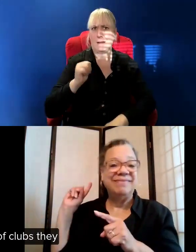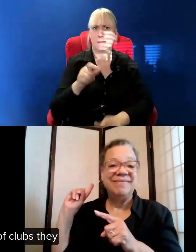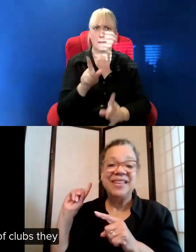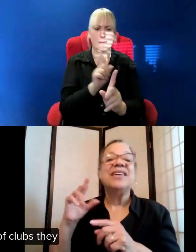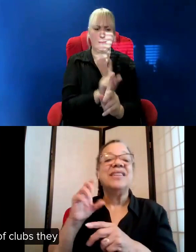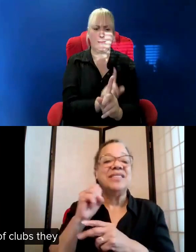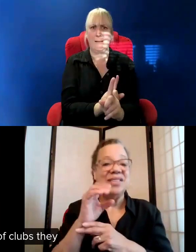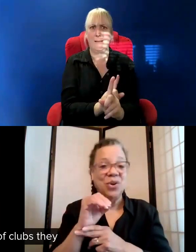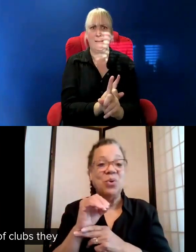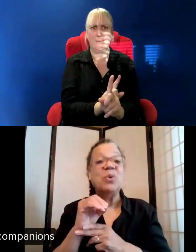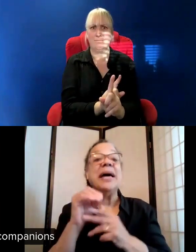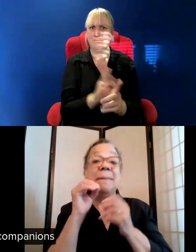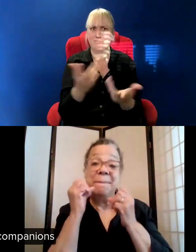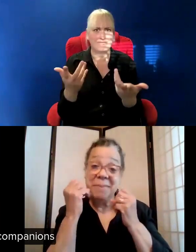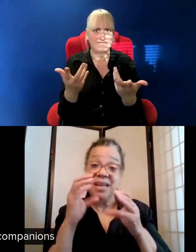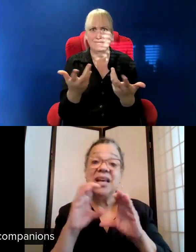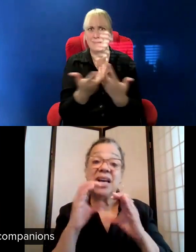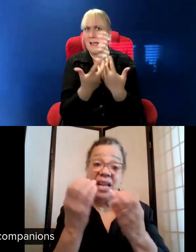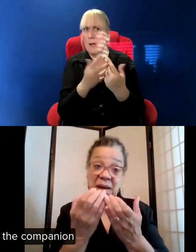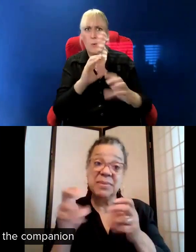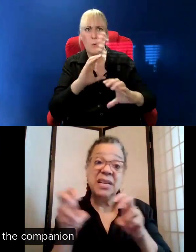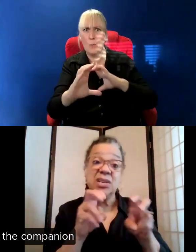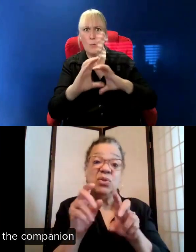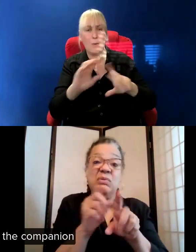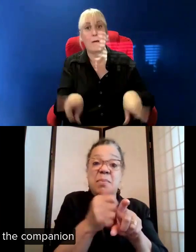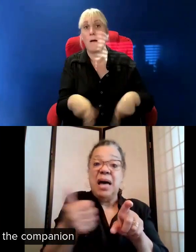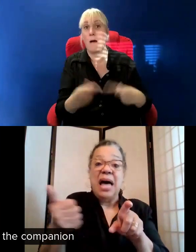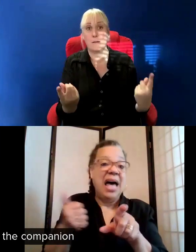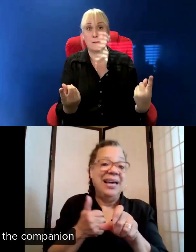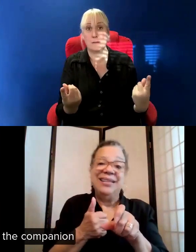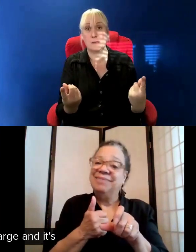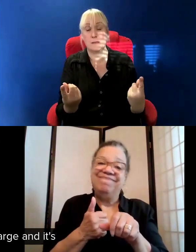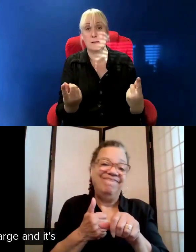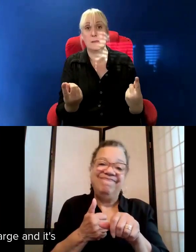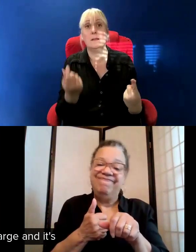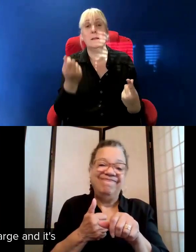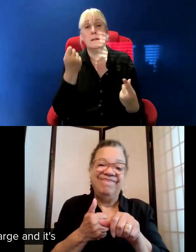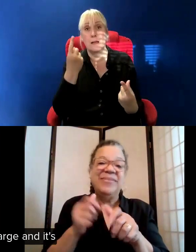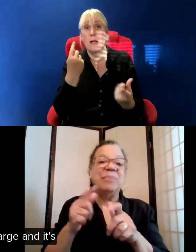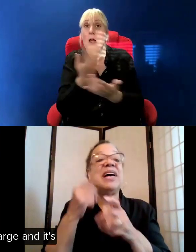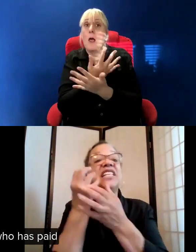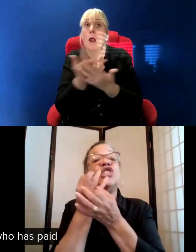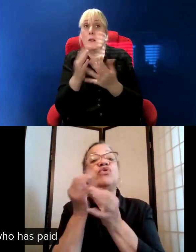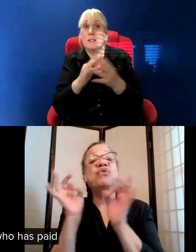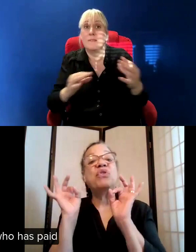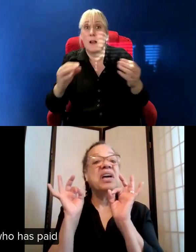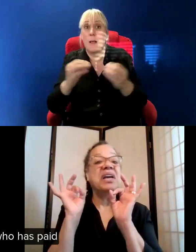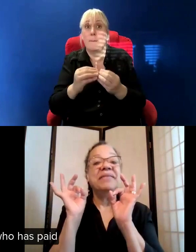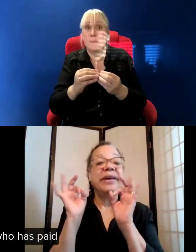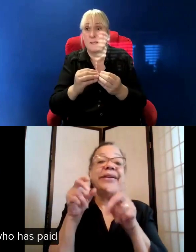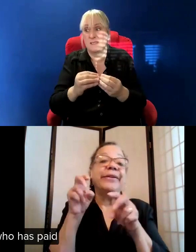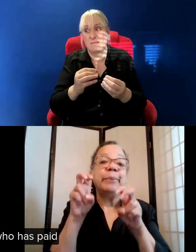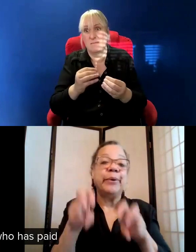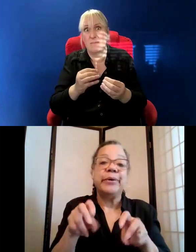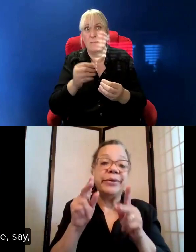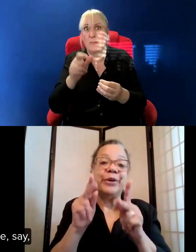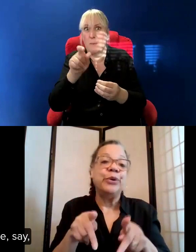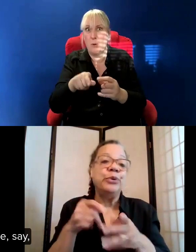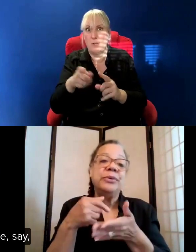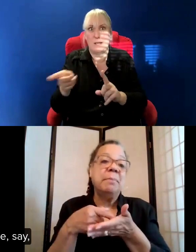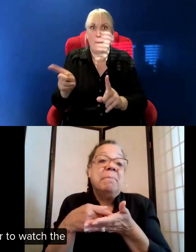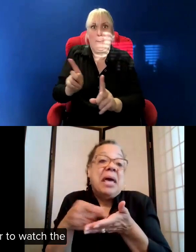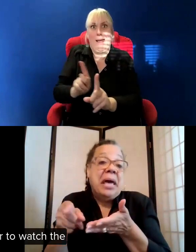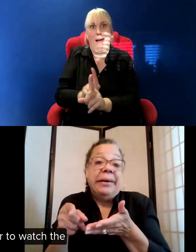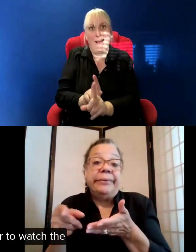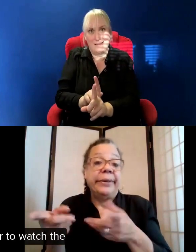in a lot of clubs, they actually do companions behind, because the companion is free of charge, and it's the person who has paid to